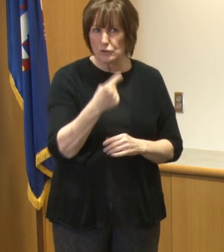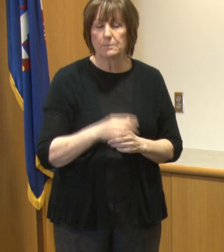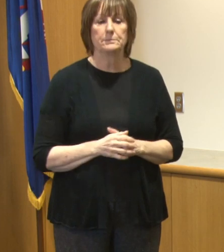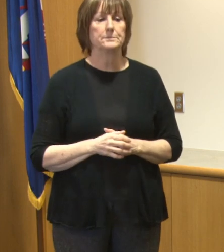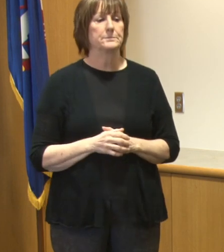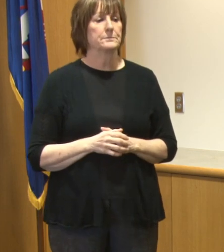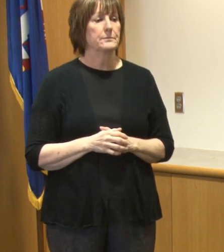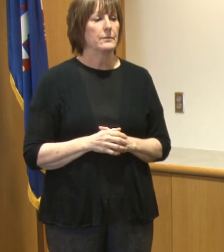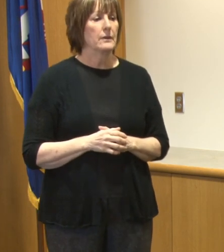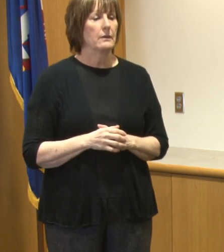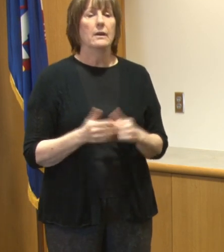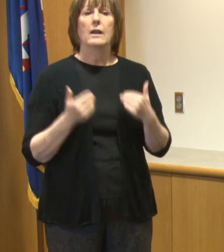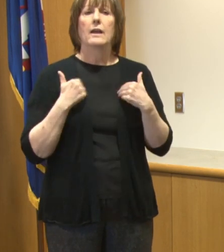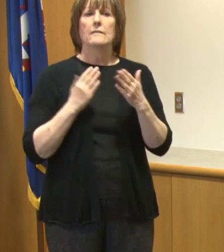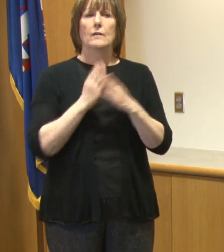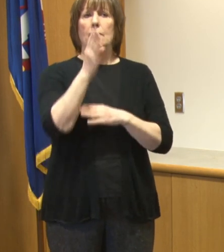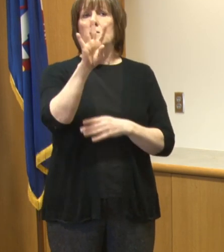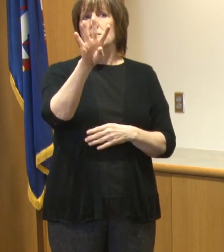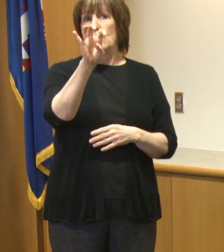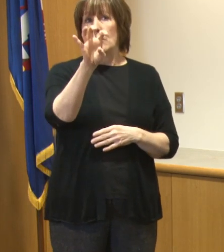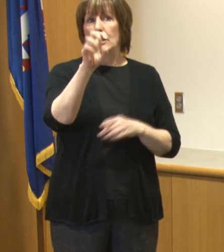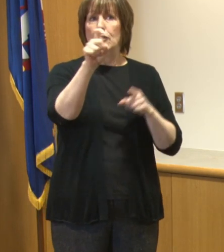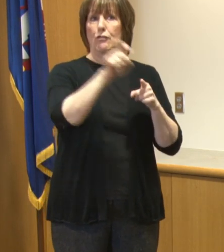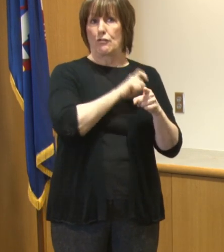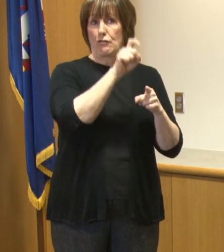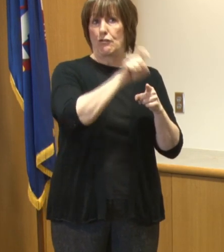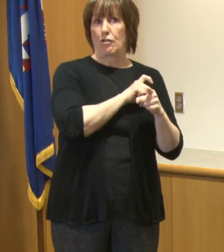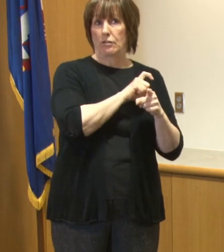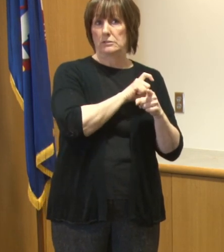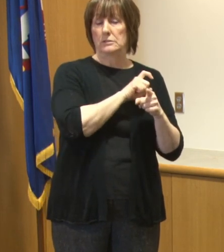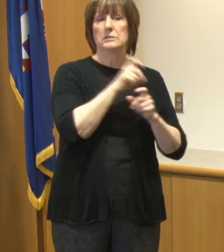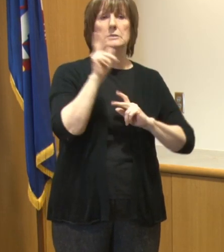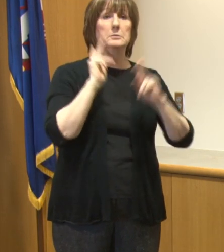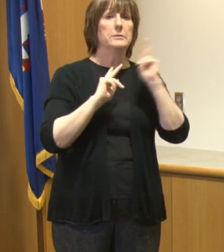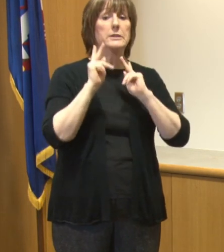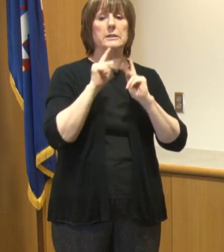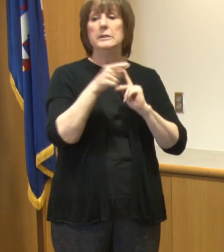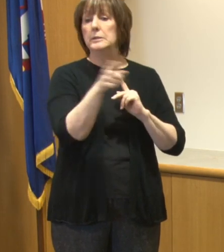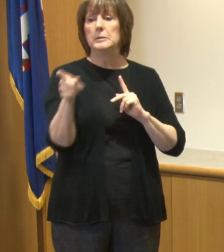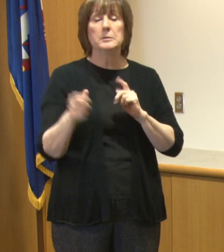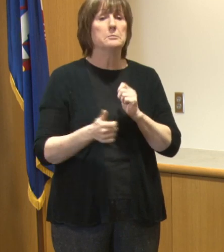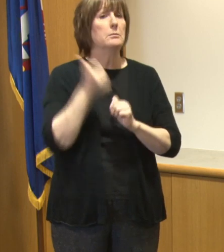We've had over 400 calls with individuals who are mainly